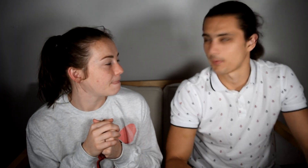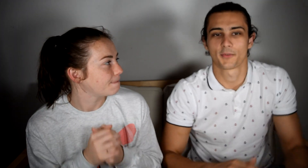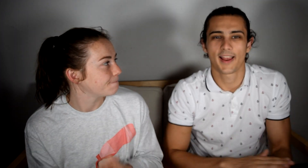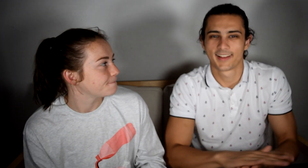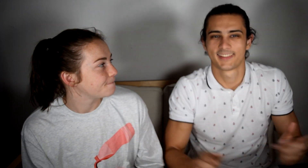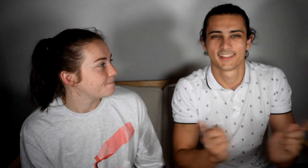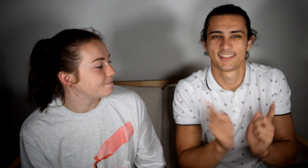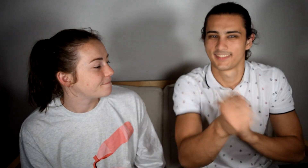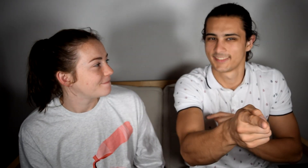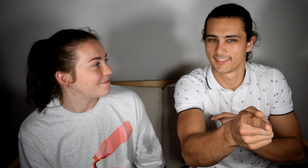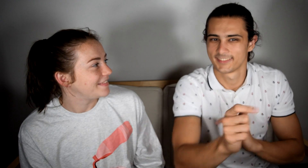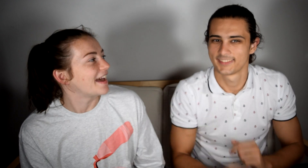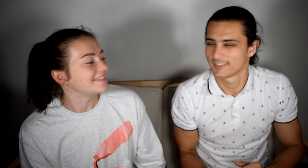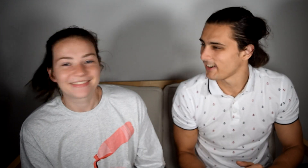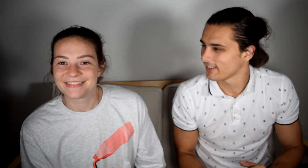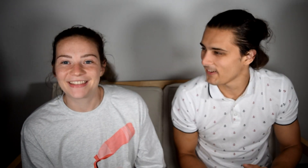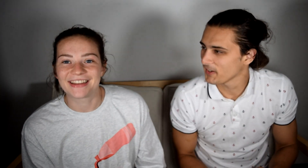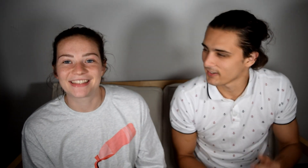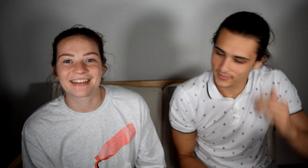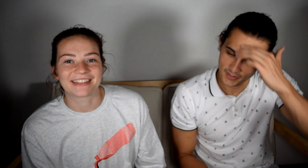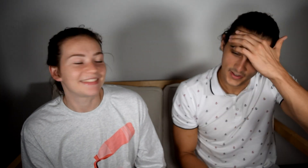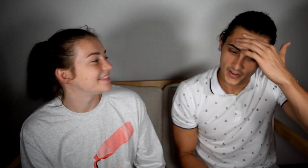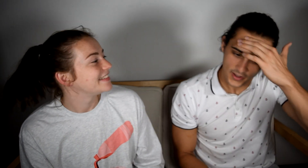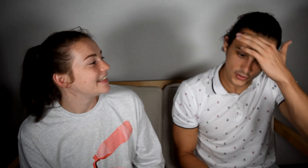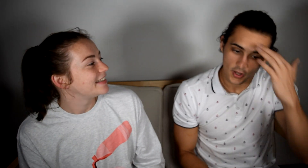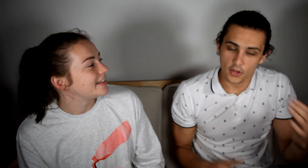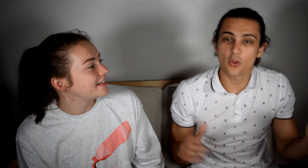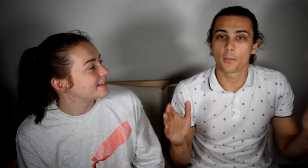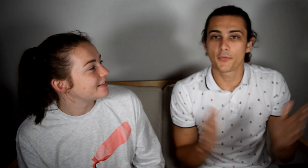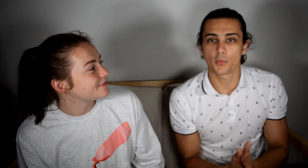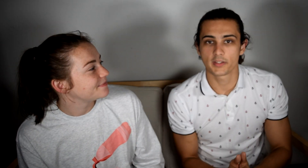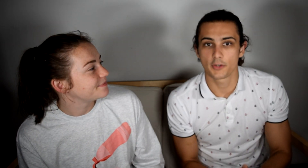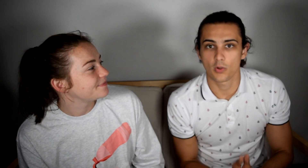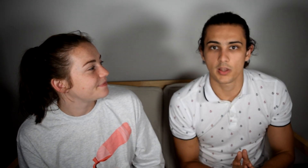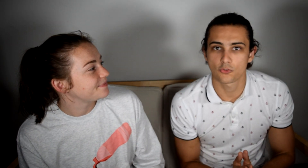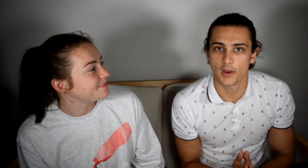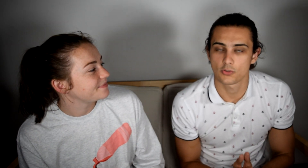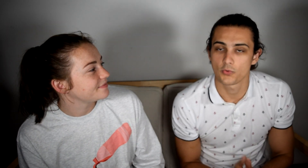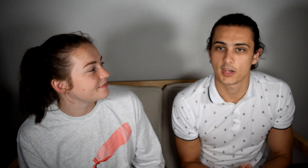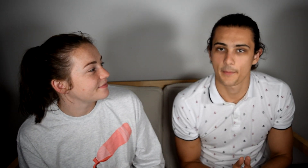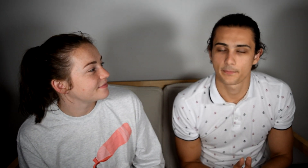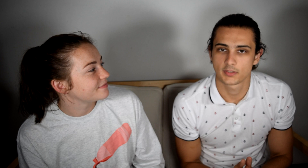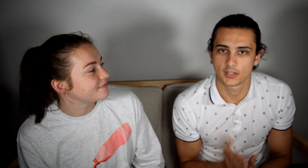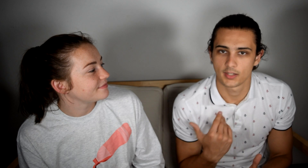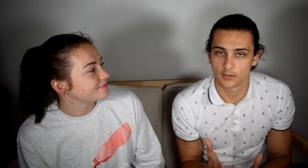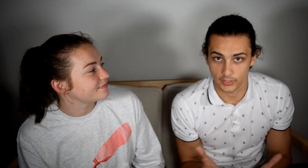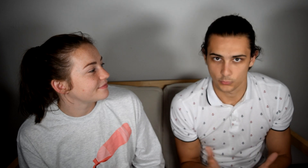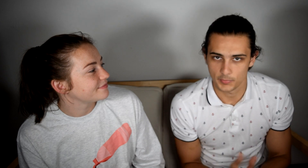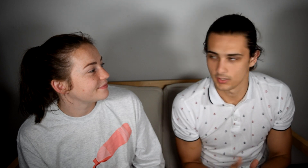right? Yeah. Right. Yeah, Okay, exactly. That's good. So before we end the video, let's try to recap together, I guess with me and with